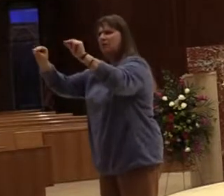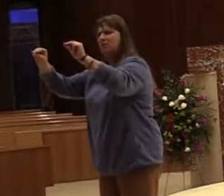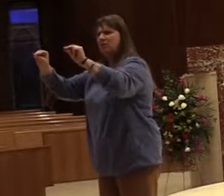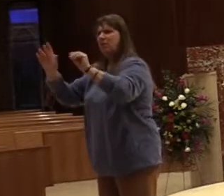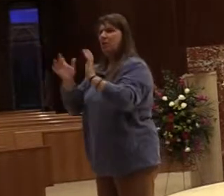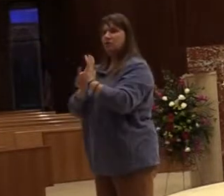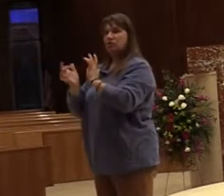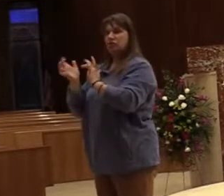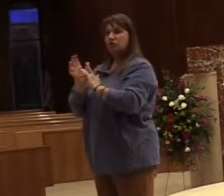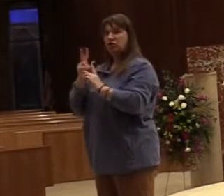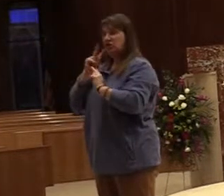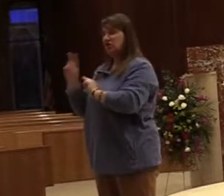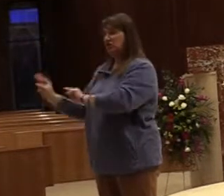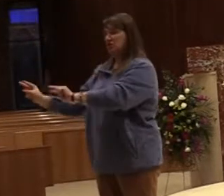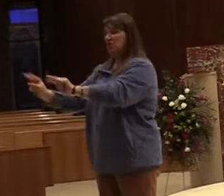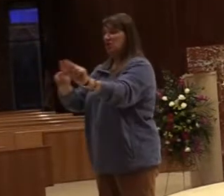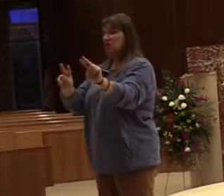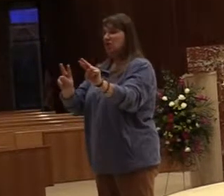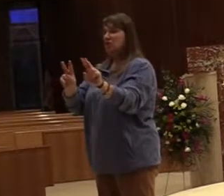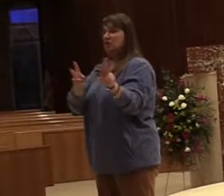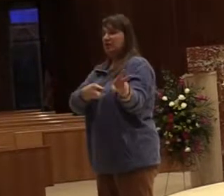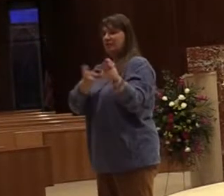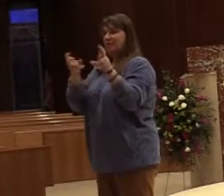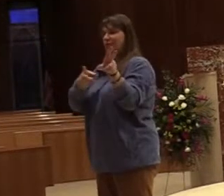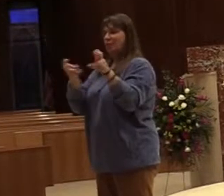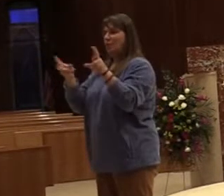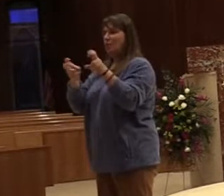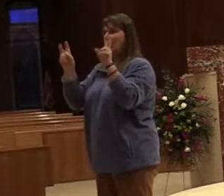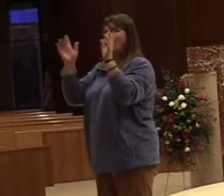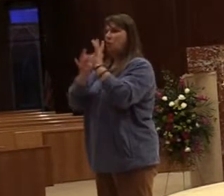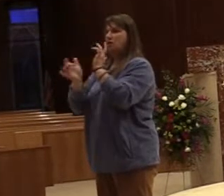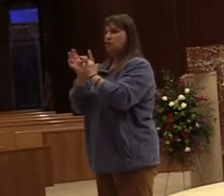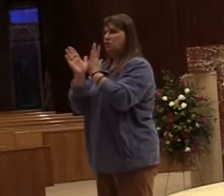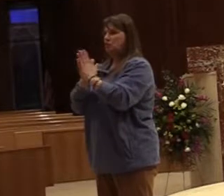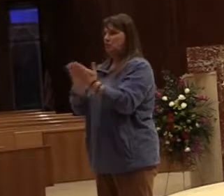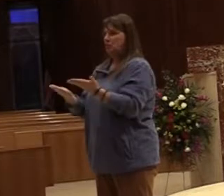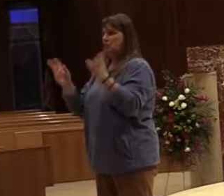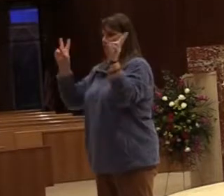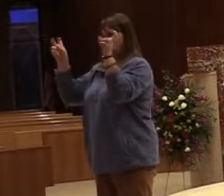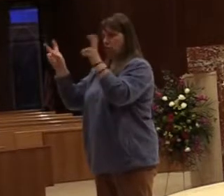them and began to quote scripture. I'll stop reading right here and I'll come back to that in a minute.